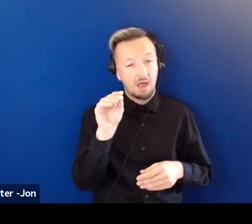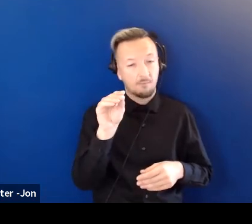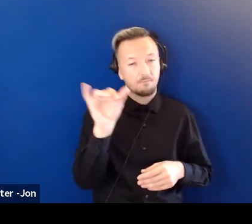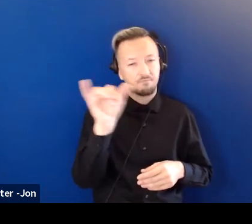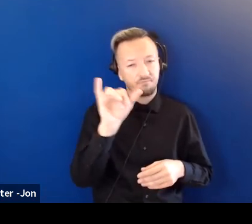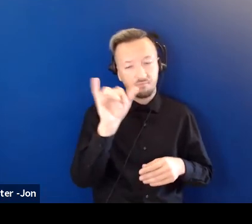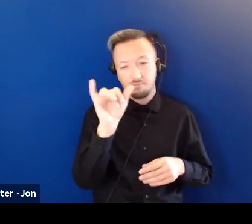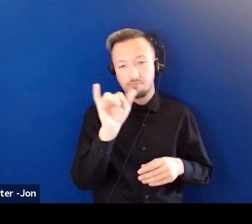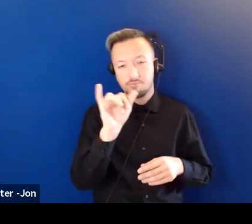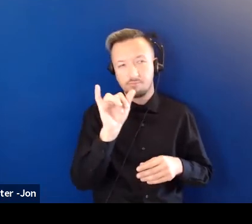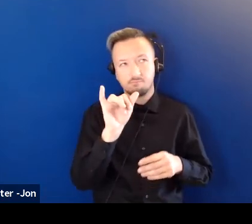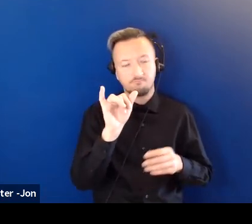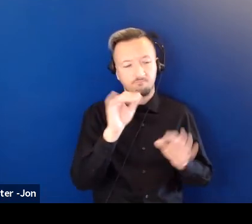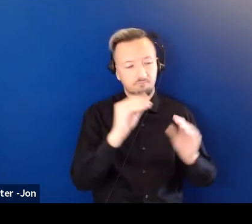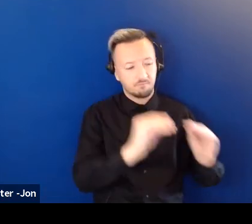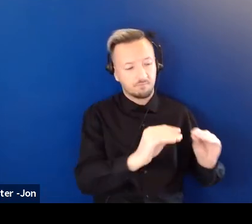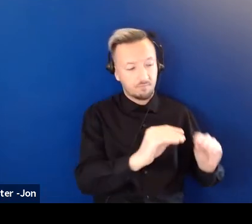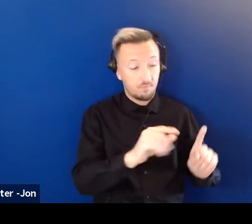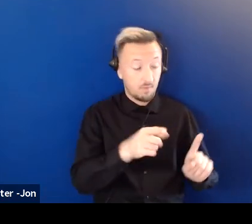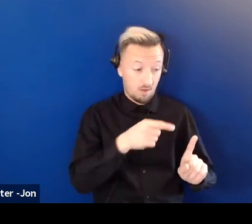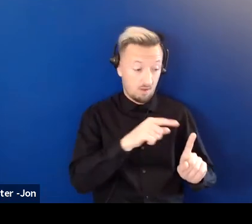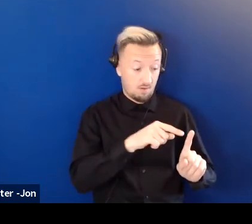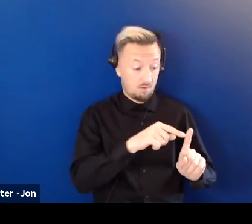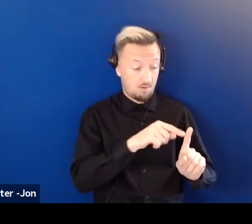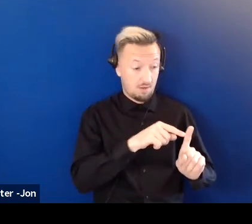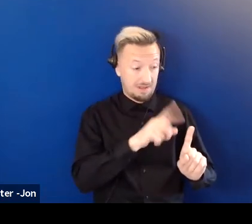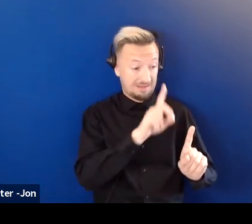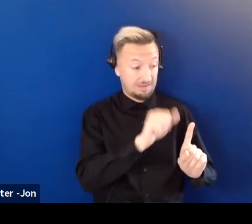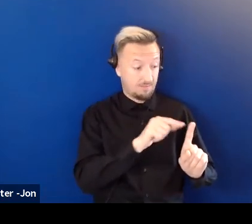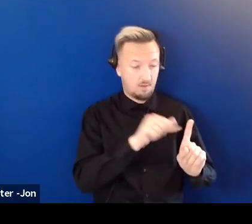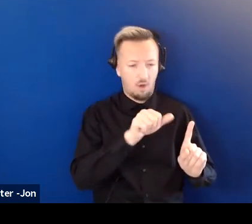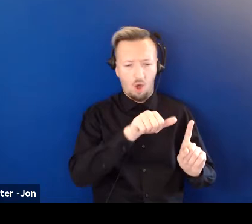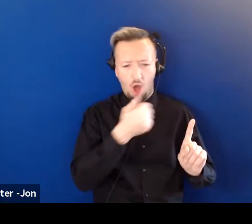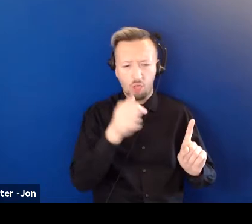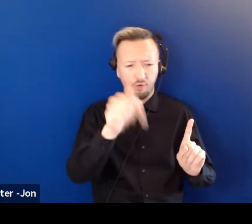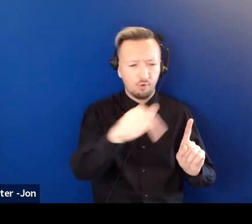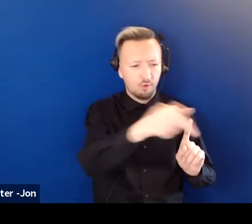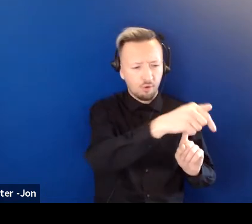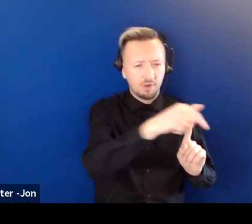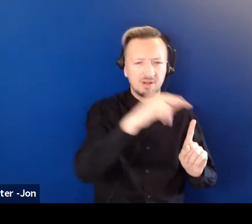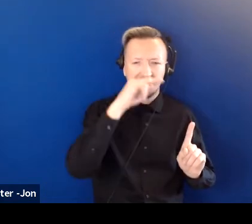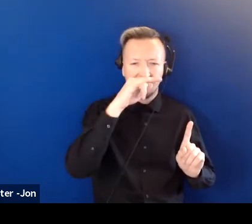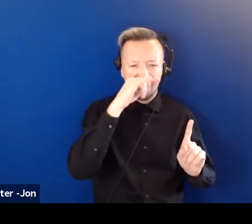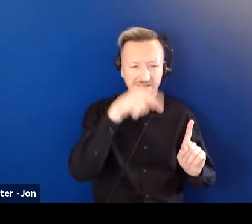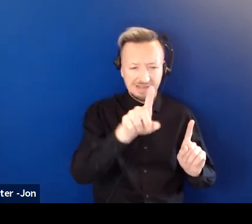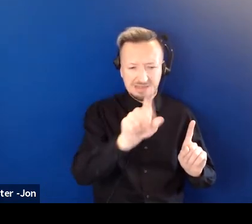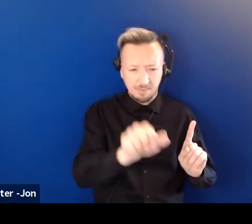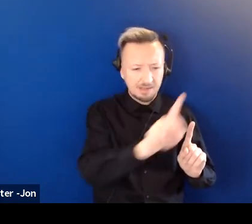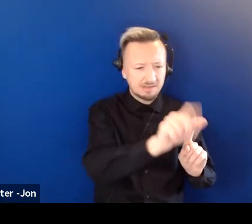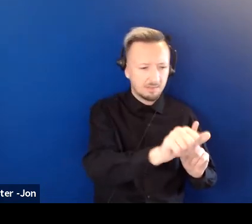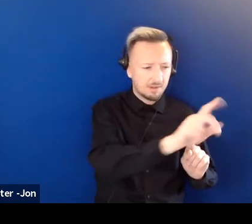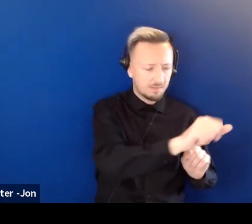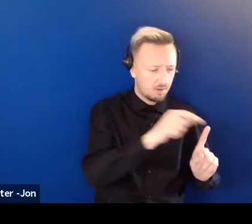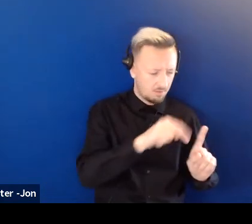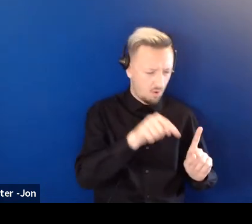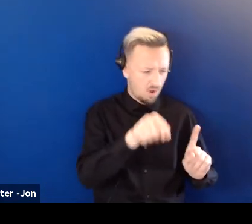may include awareness about other people with disabilities around you. A lot of times youth are in classrooms with other youth with disabilities, and kind of they're gaining